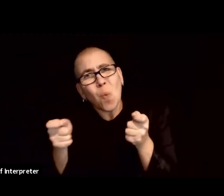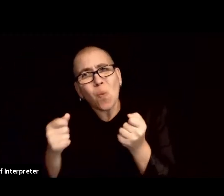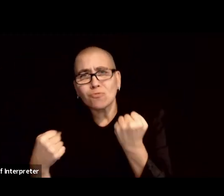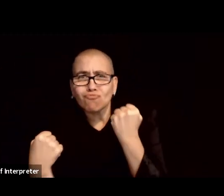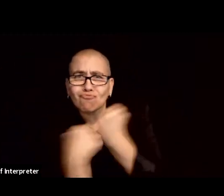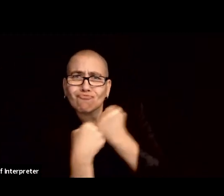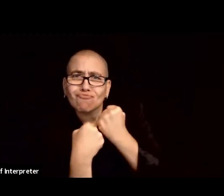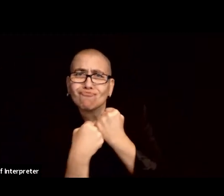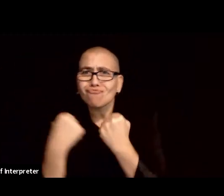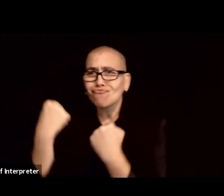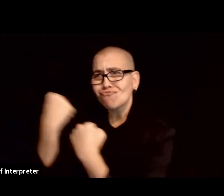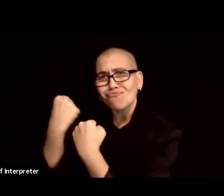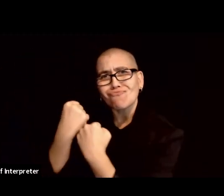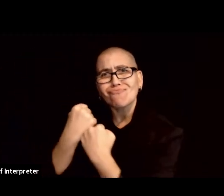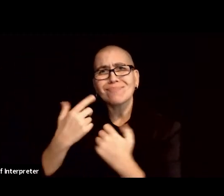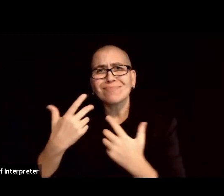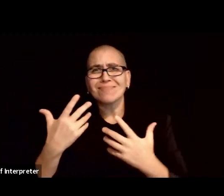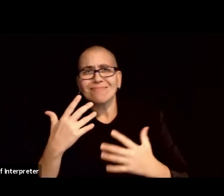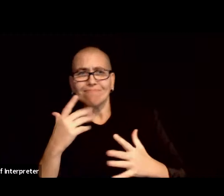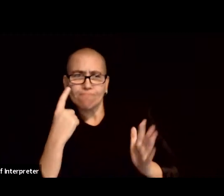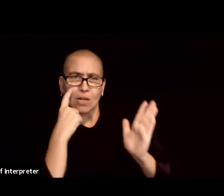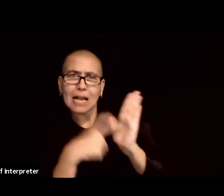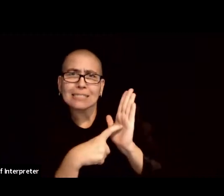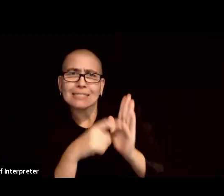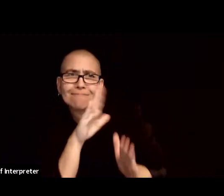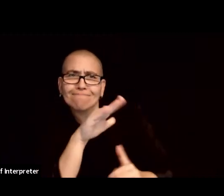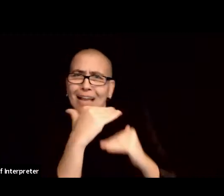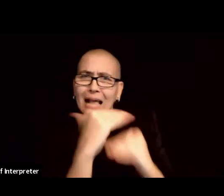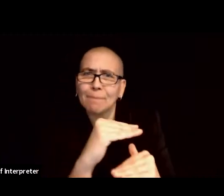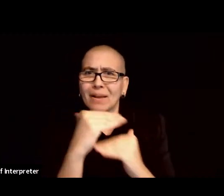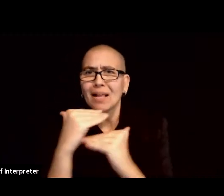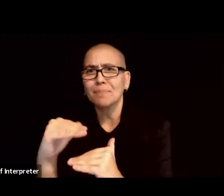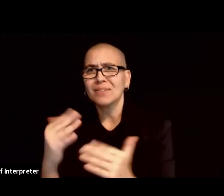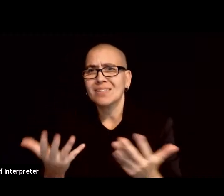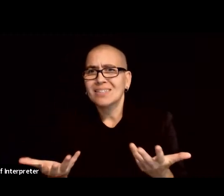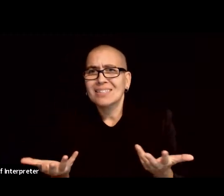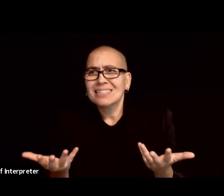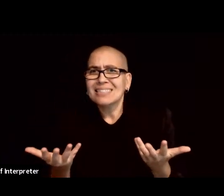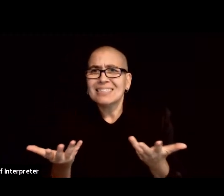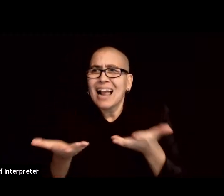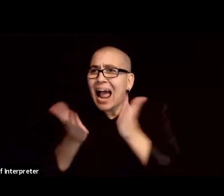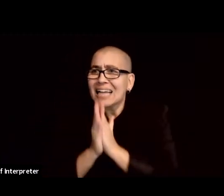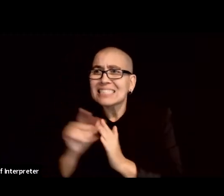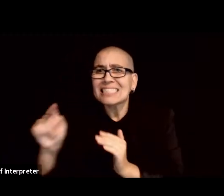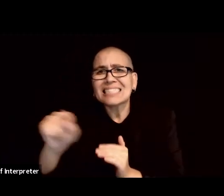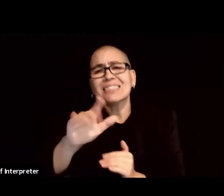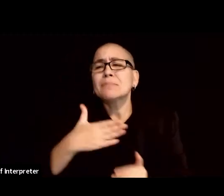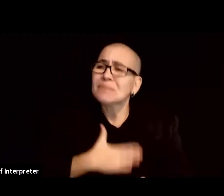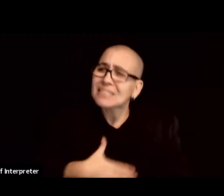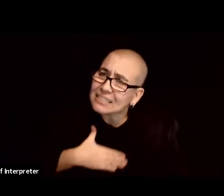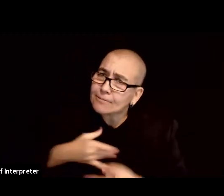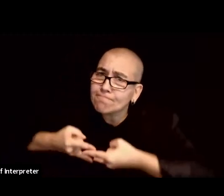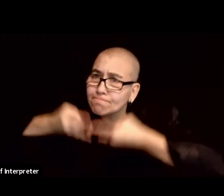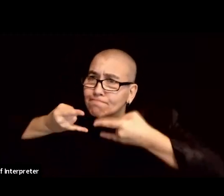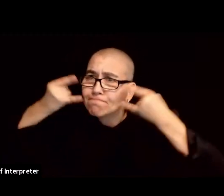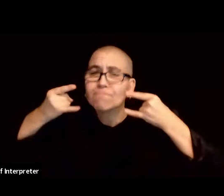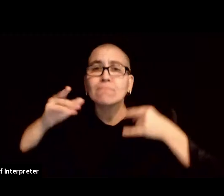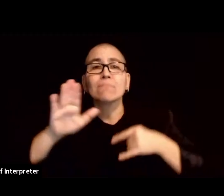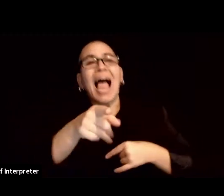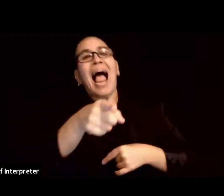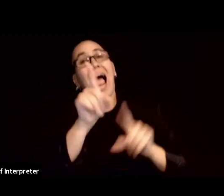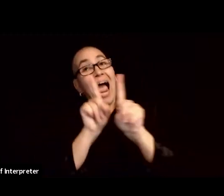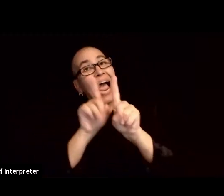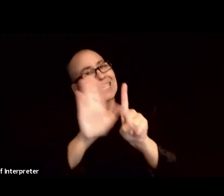just doing it, we've asked, masking and maintaining social distancing would be huge and